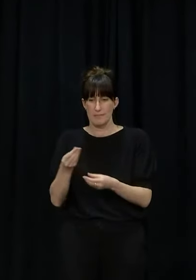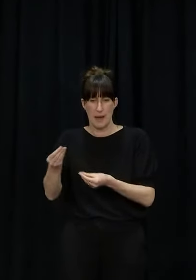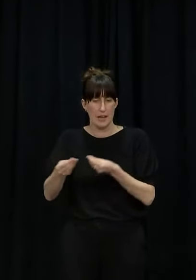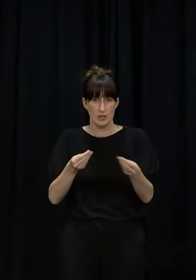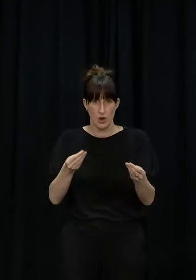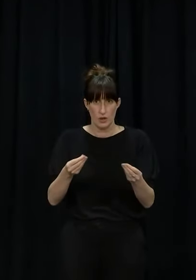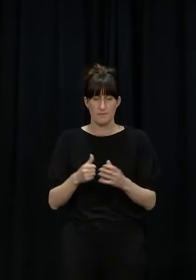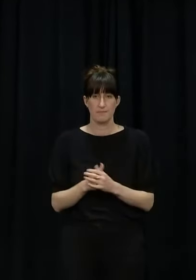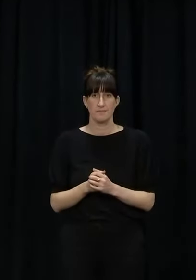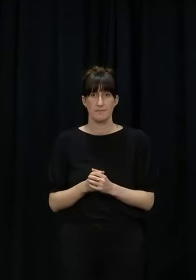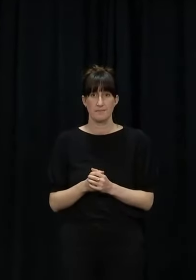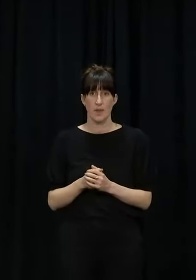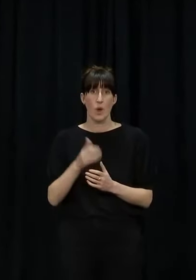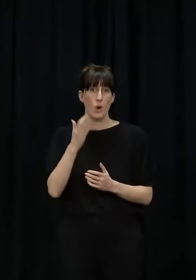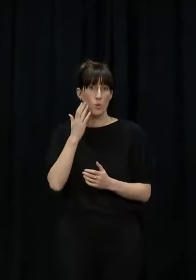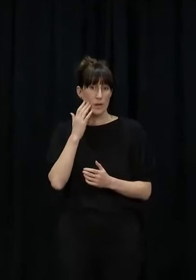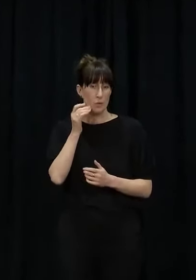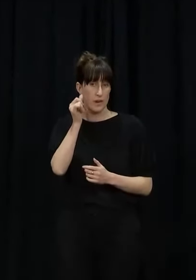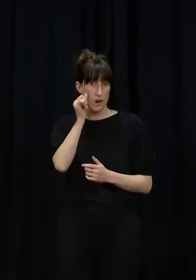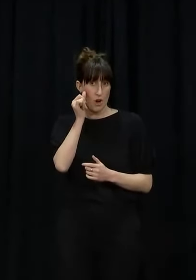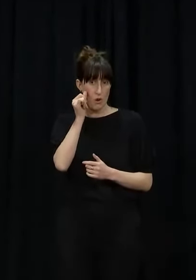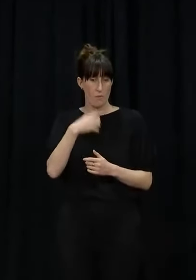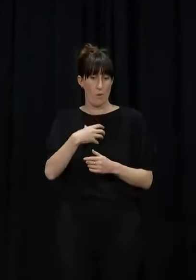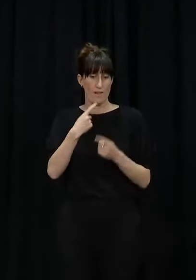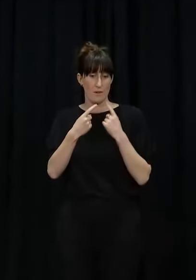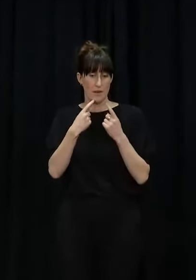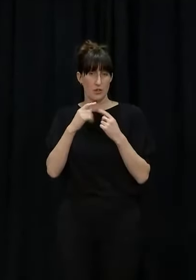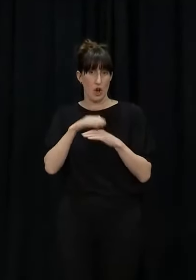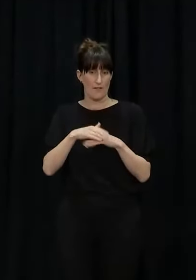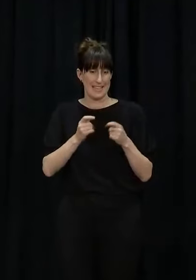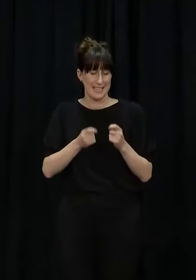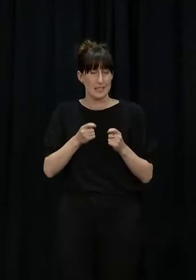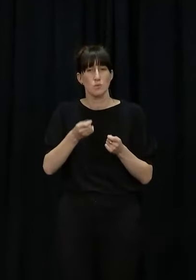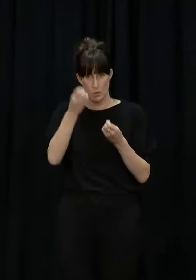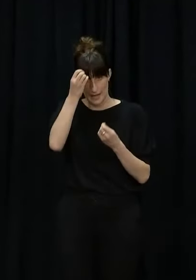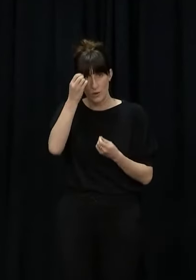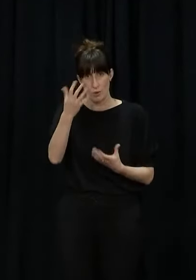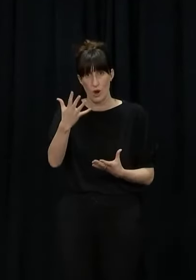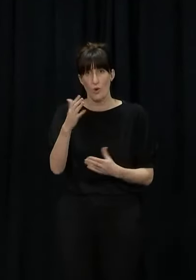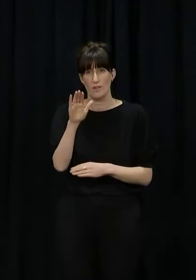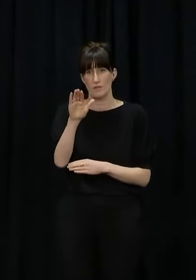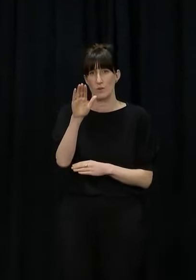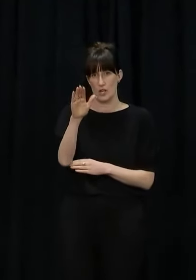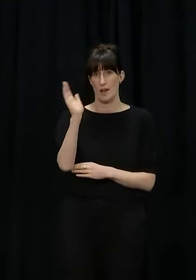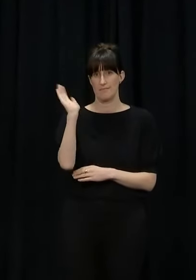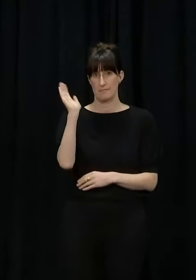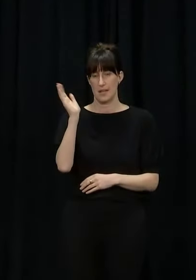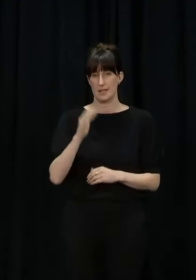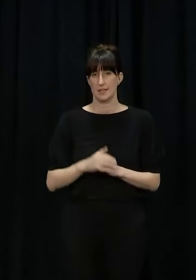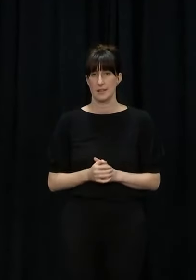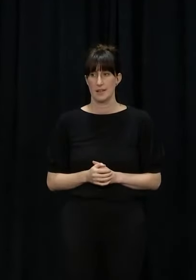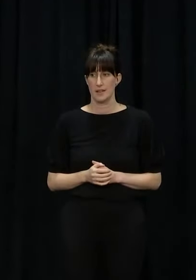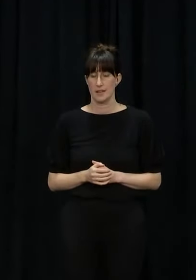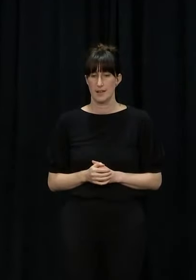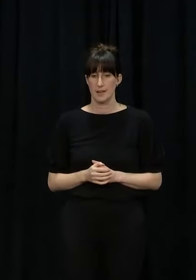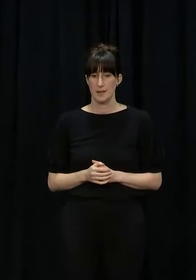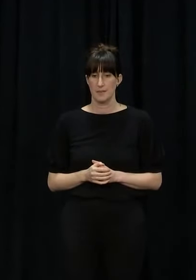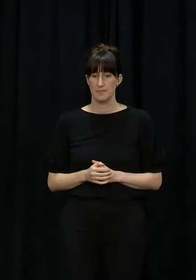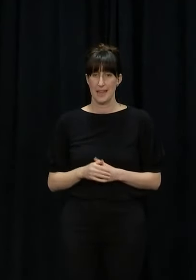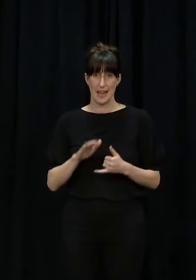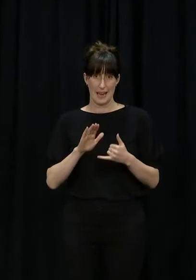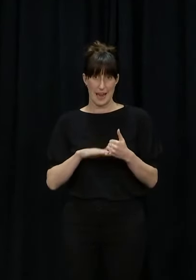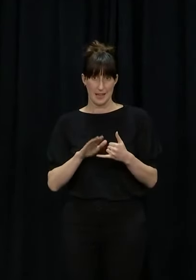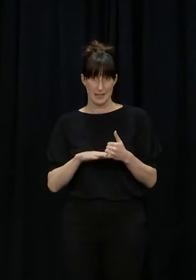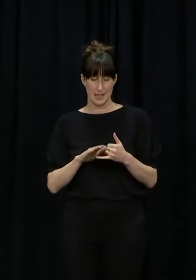detail on those additional tests we're running across both sites in future updates as those results come through. A final